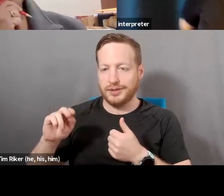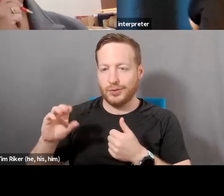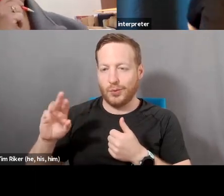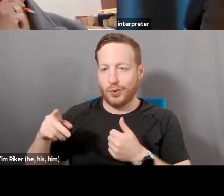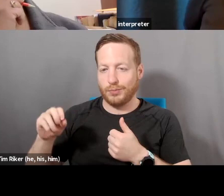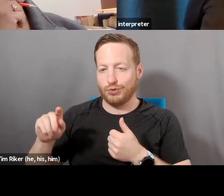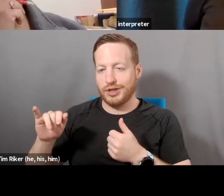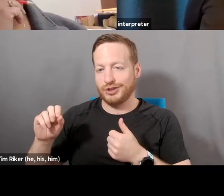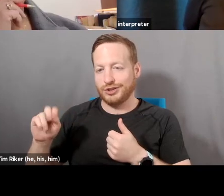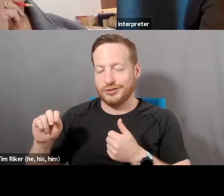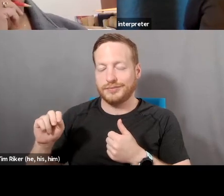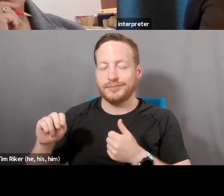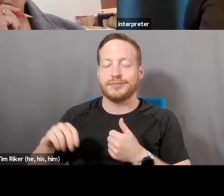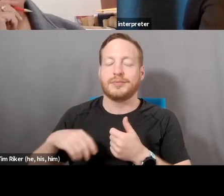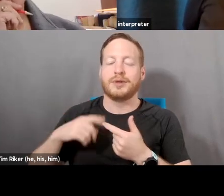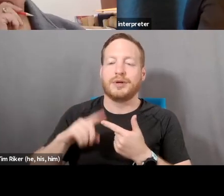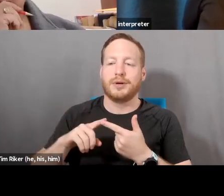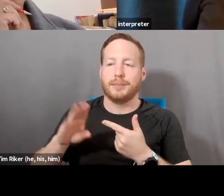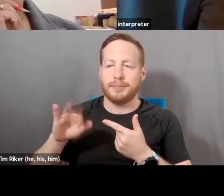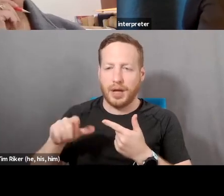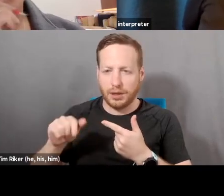articles of incorporation,